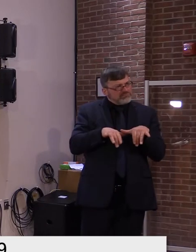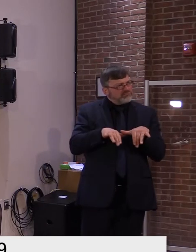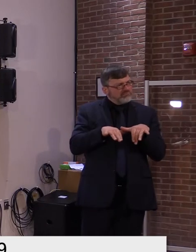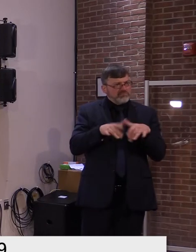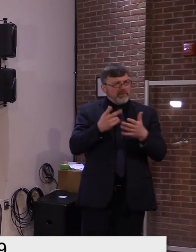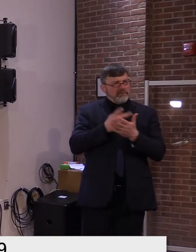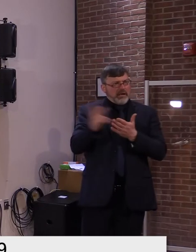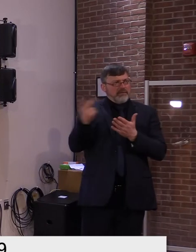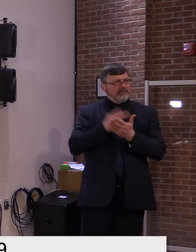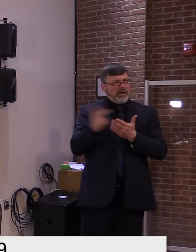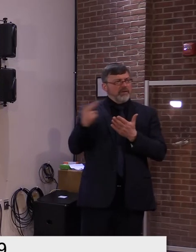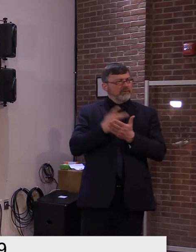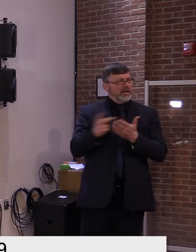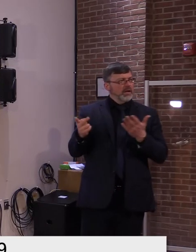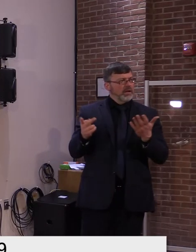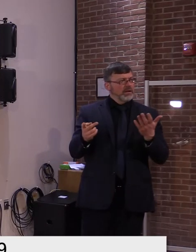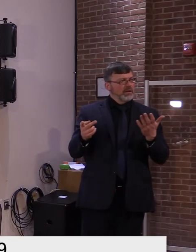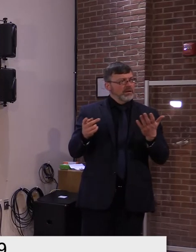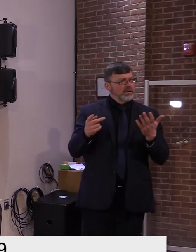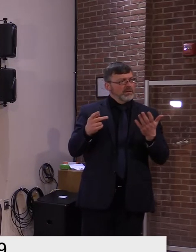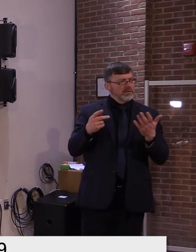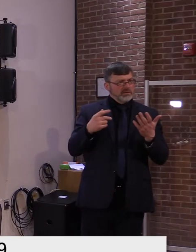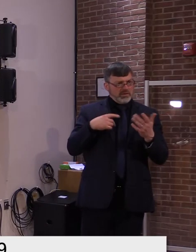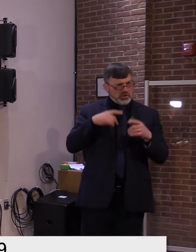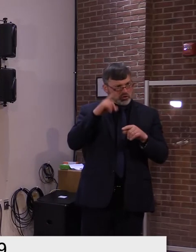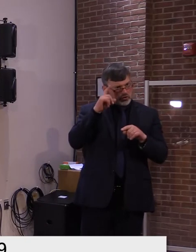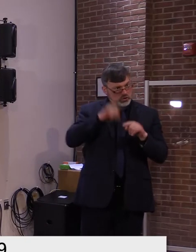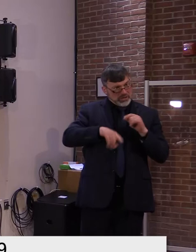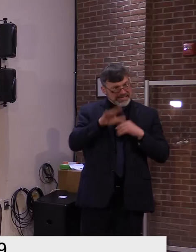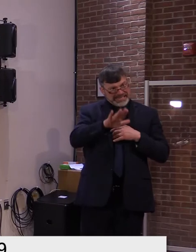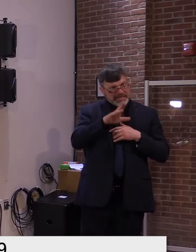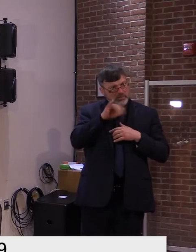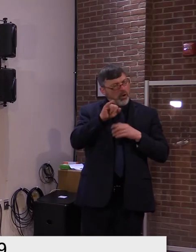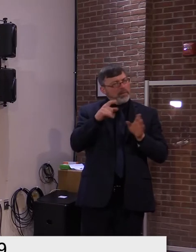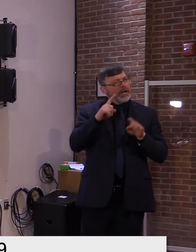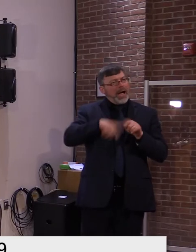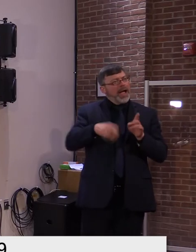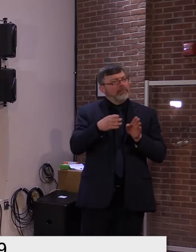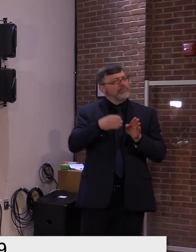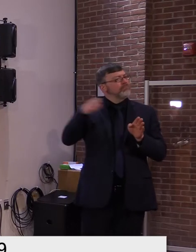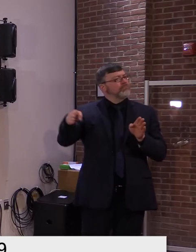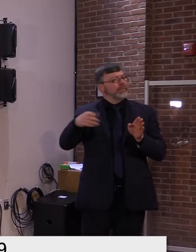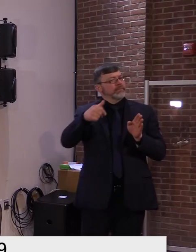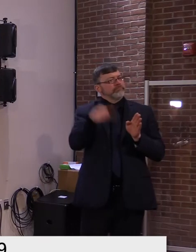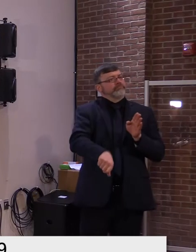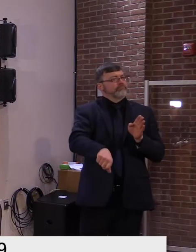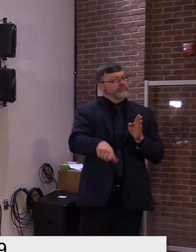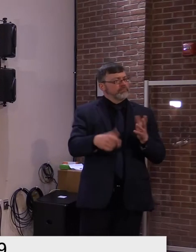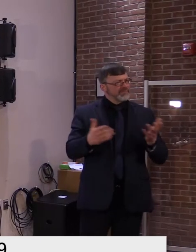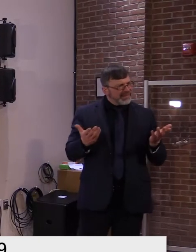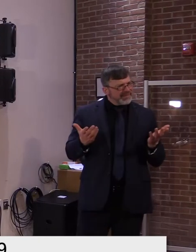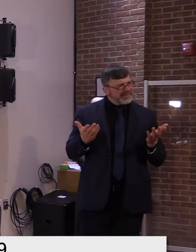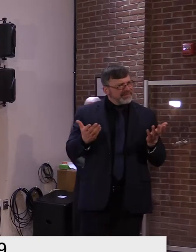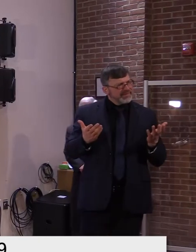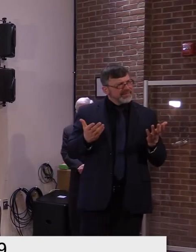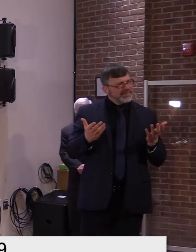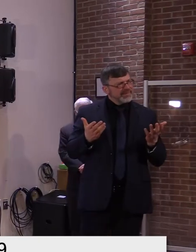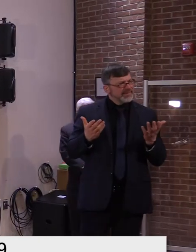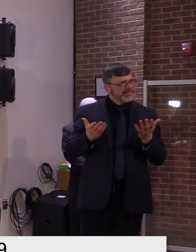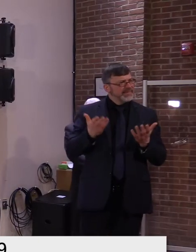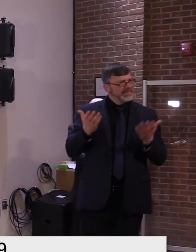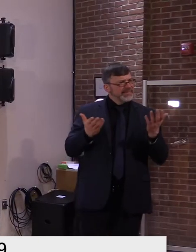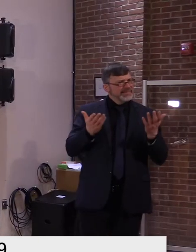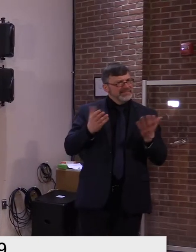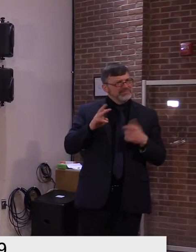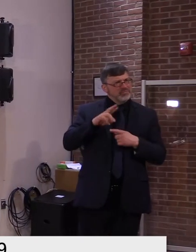new extension, or if there's anything in that field. I may refer to Commissioner Harrington on